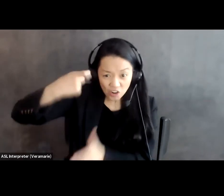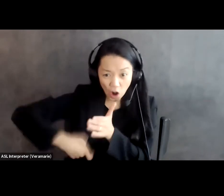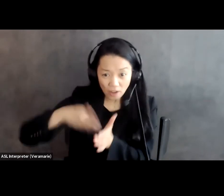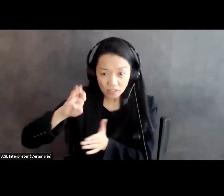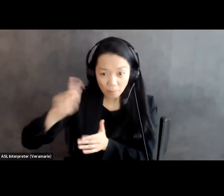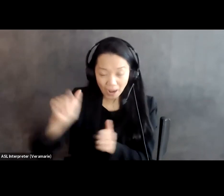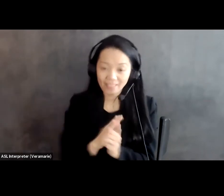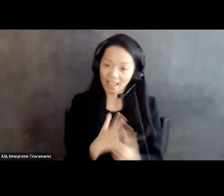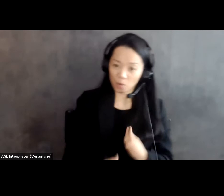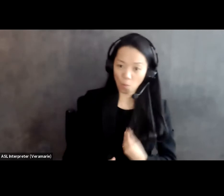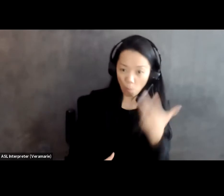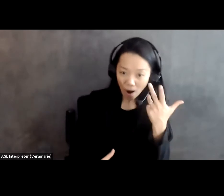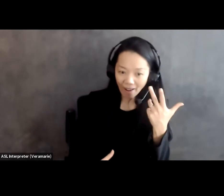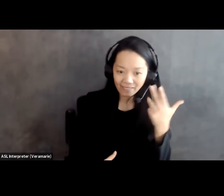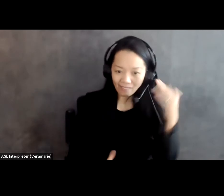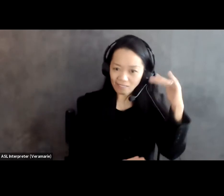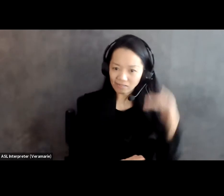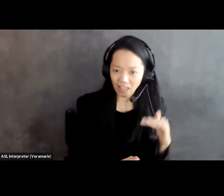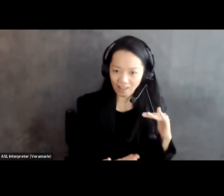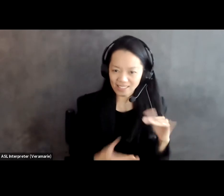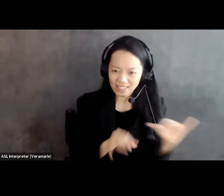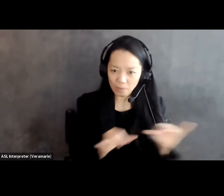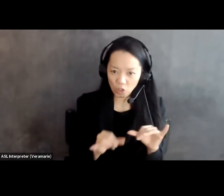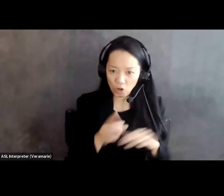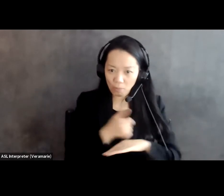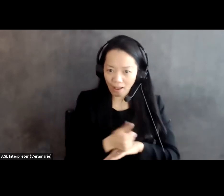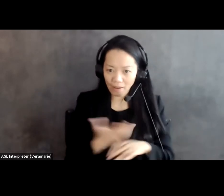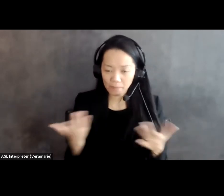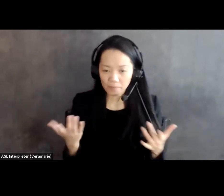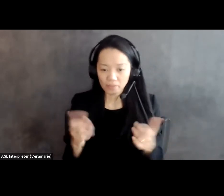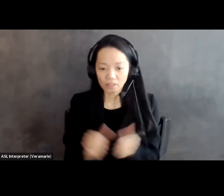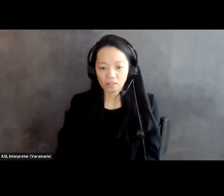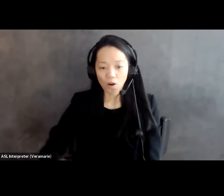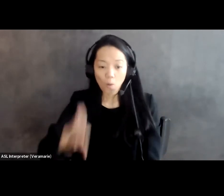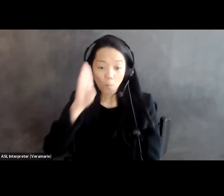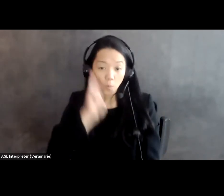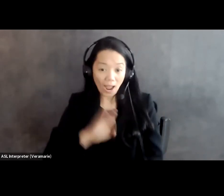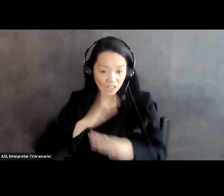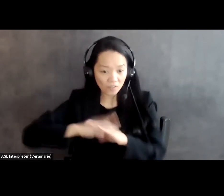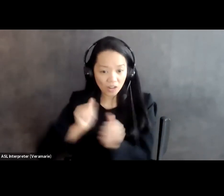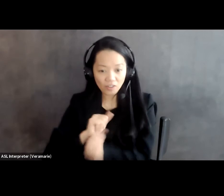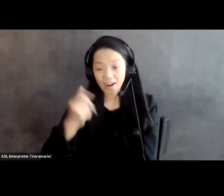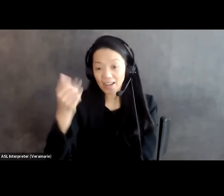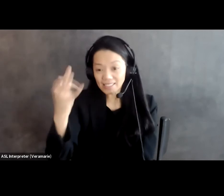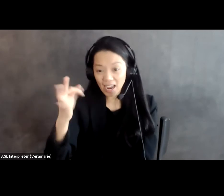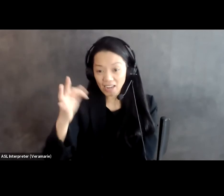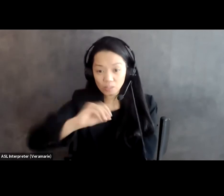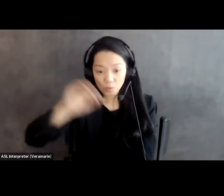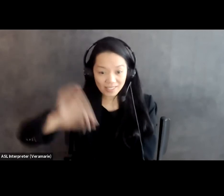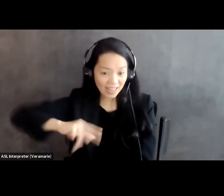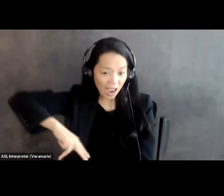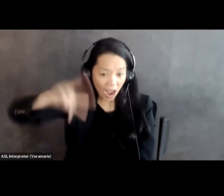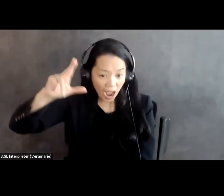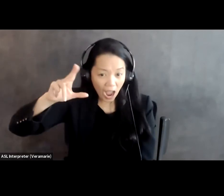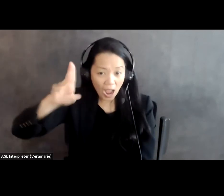who were similarly situated. And brown defendants got about 19% higher bond than white defendants who